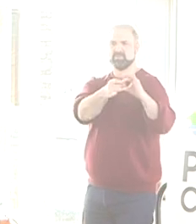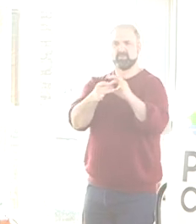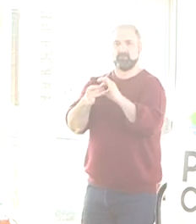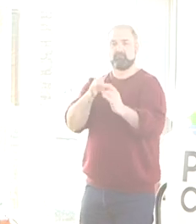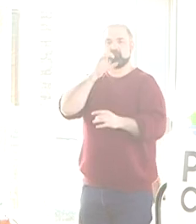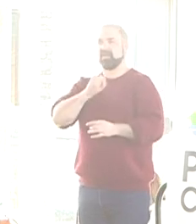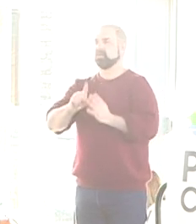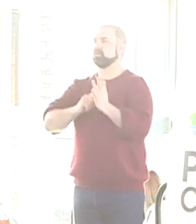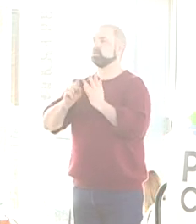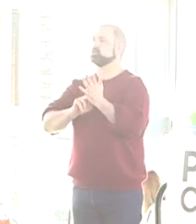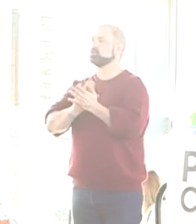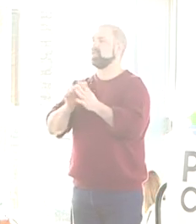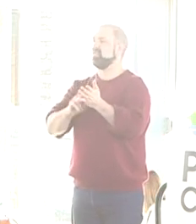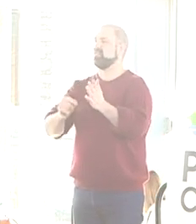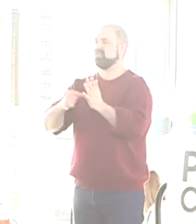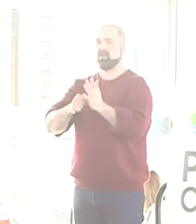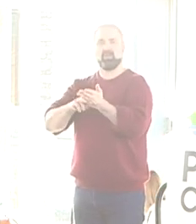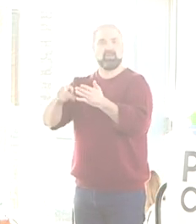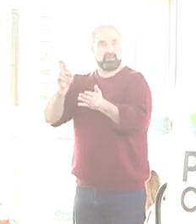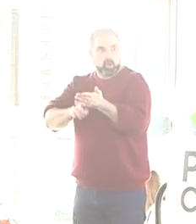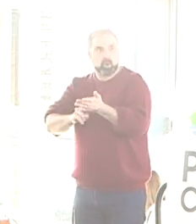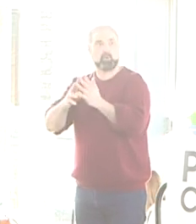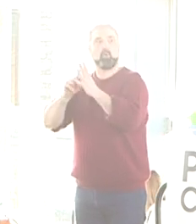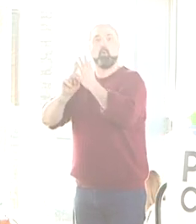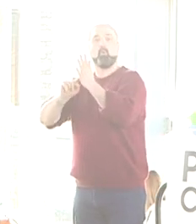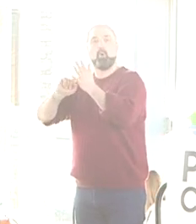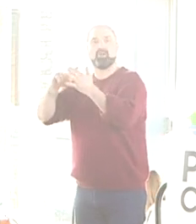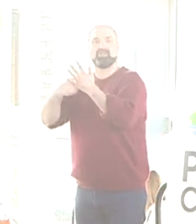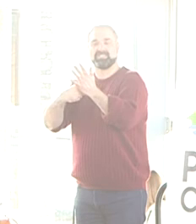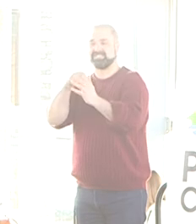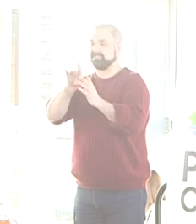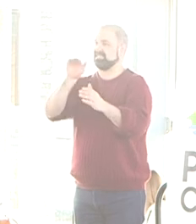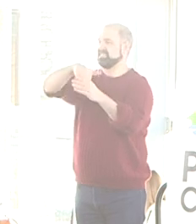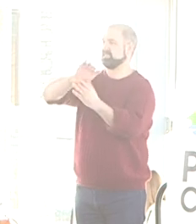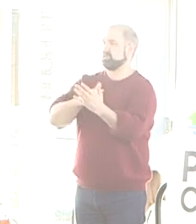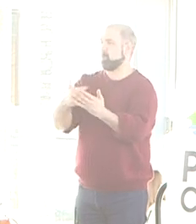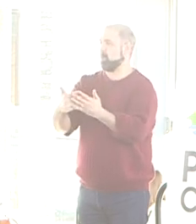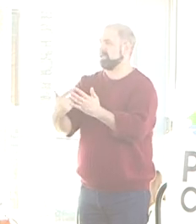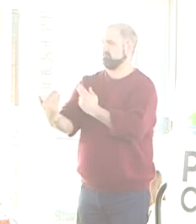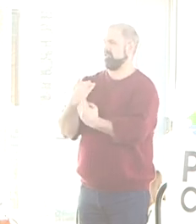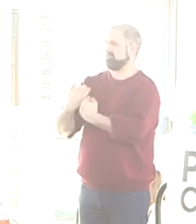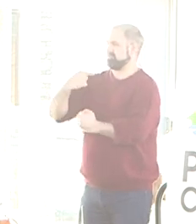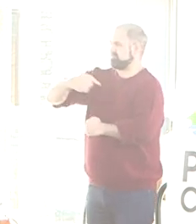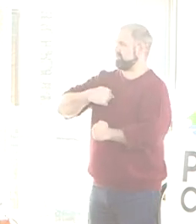brilliant man called Jonathan Walters was from Switchboard on our committee and was my first personal trainer at Switchboard when I joined.